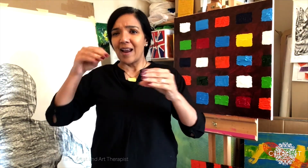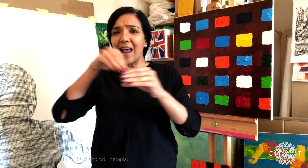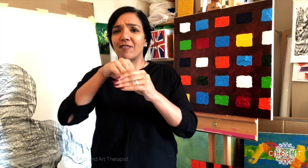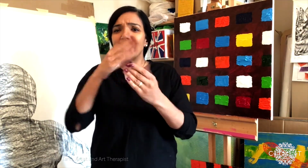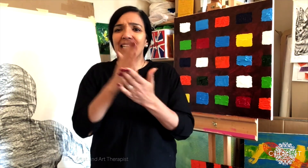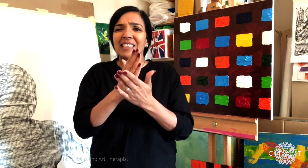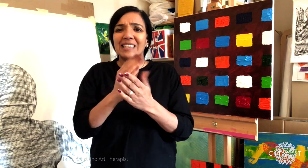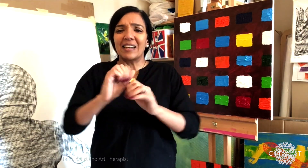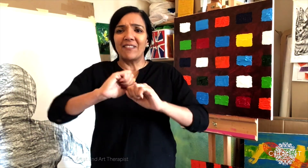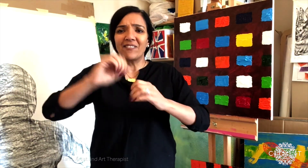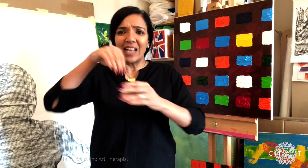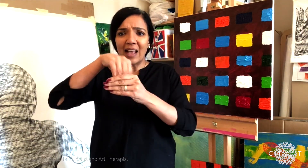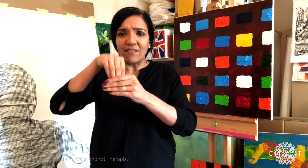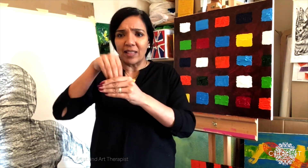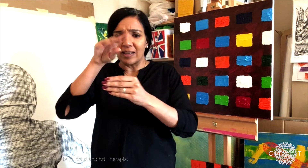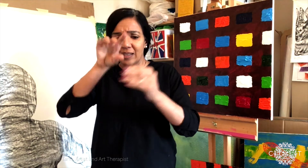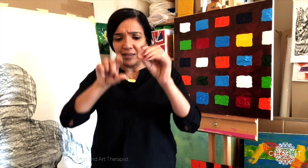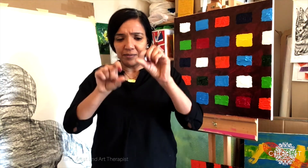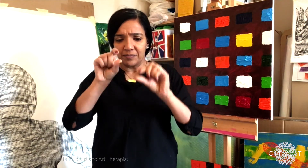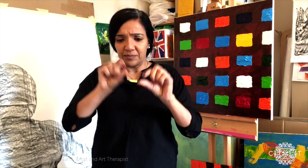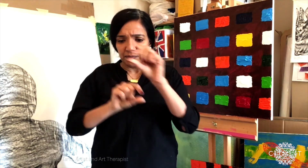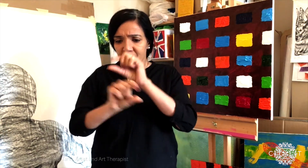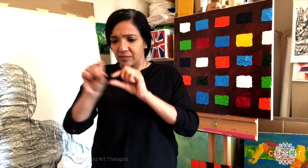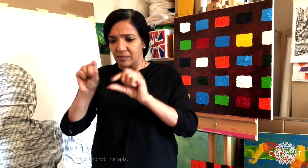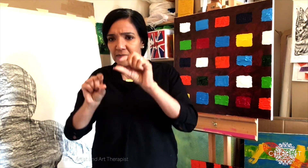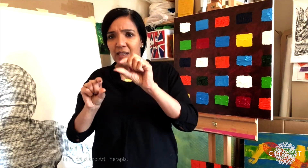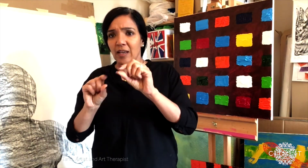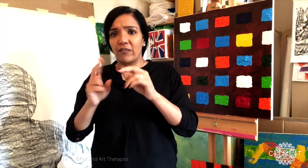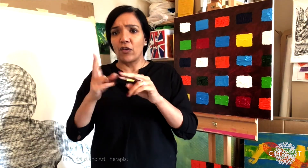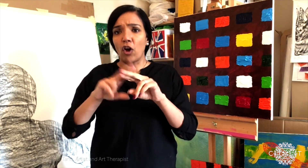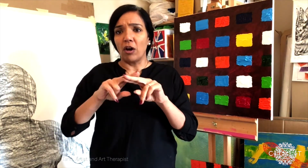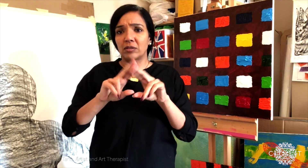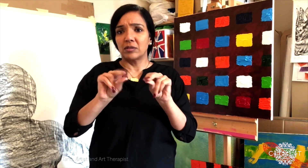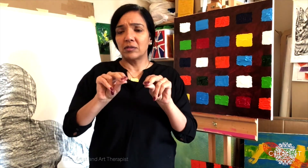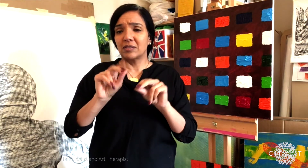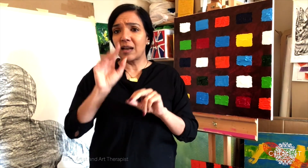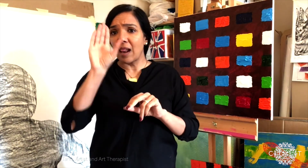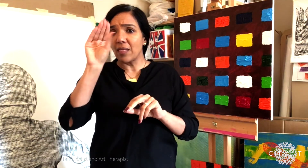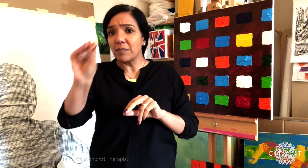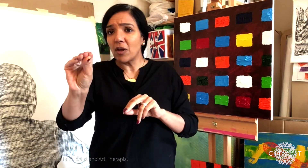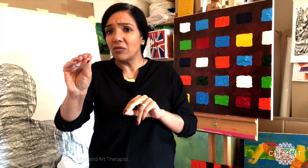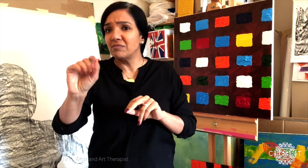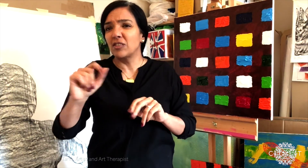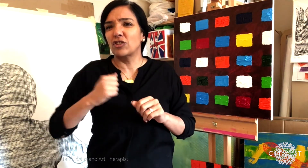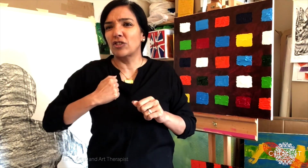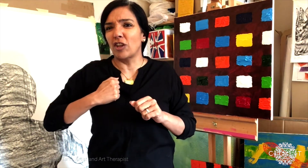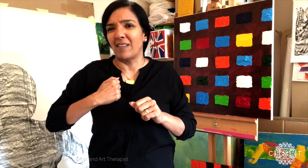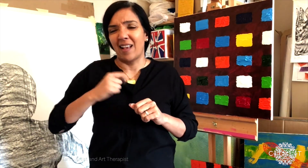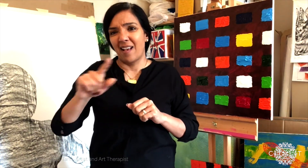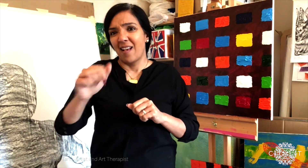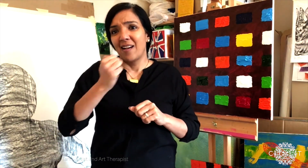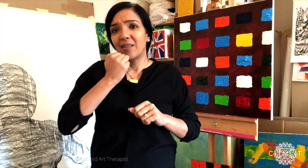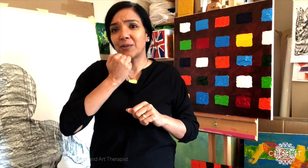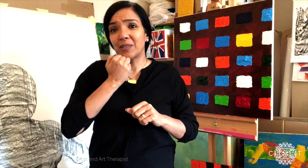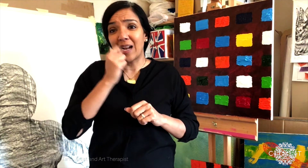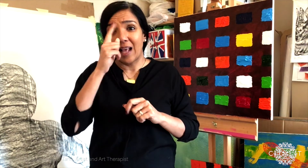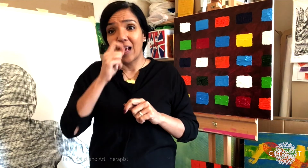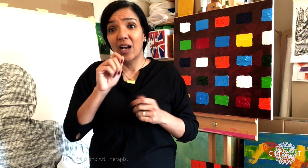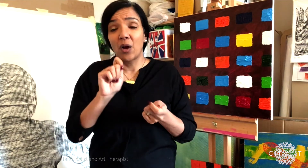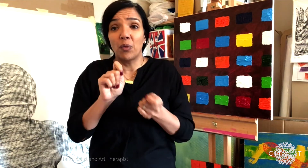I realistically fit everything in? If not, just let them know, sorry, I'll do that, come and